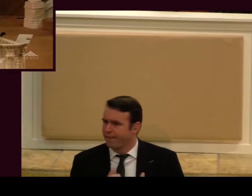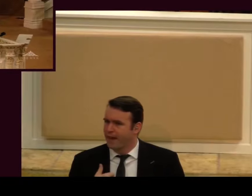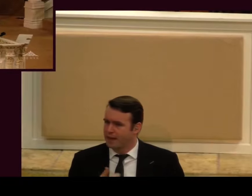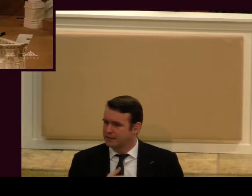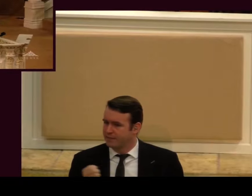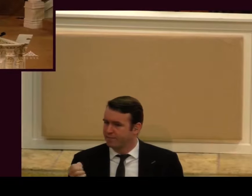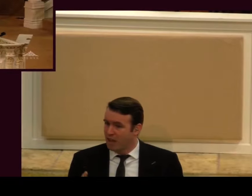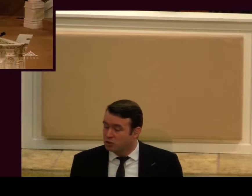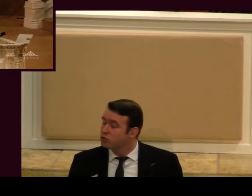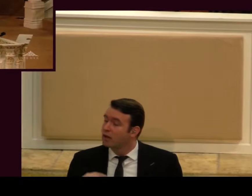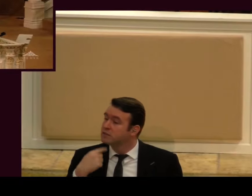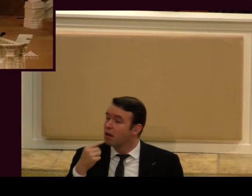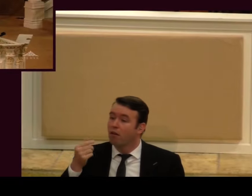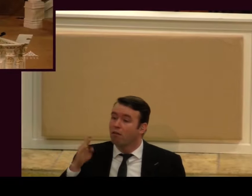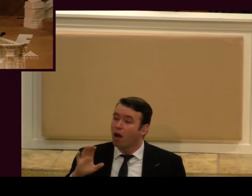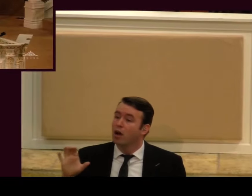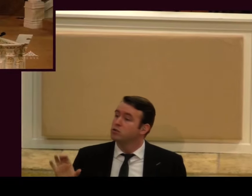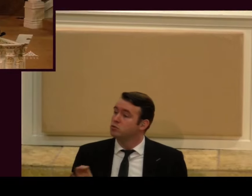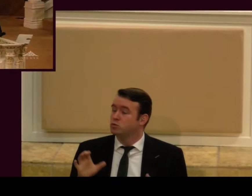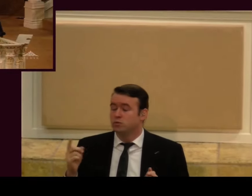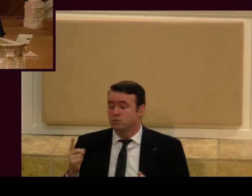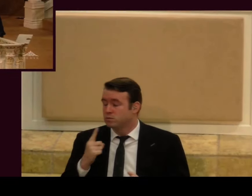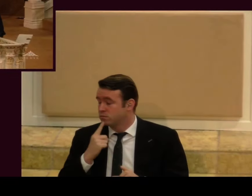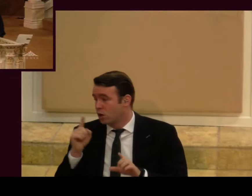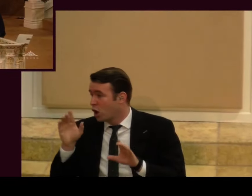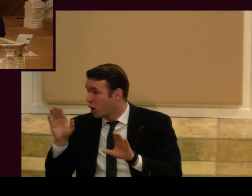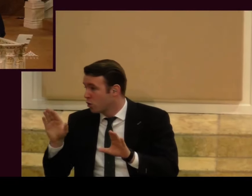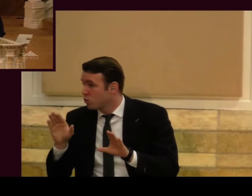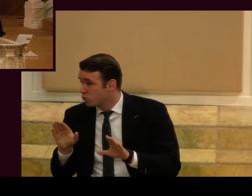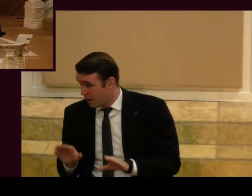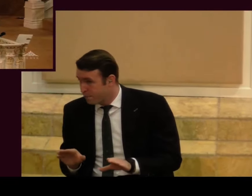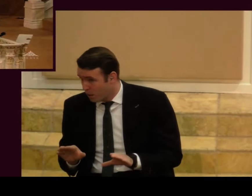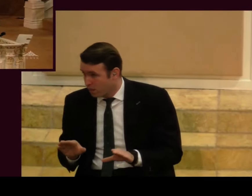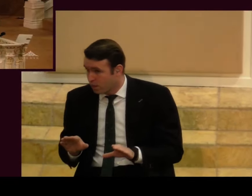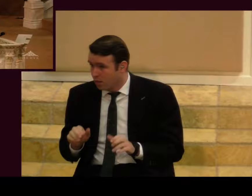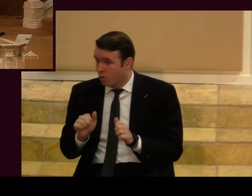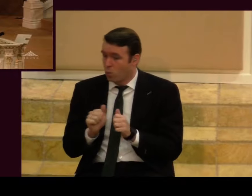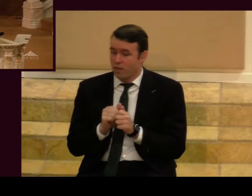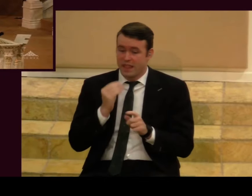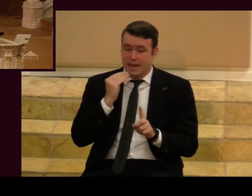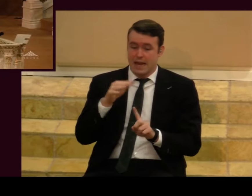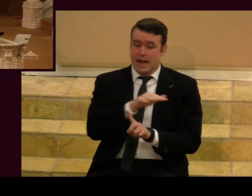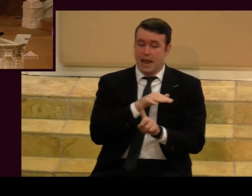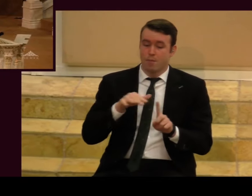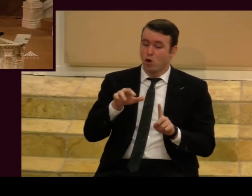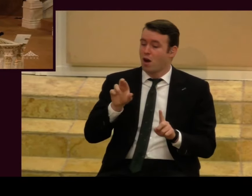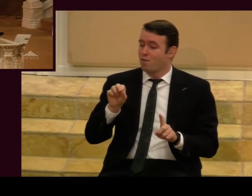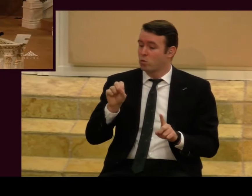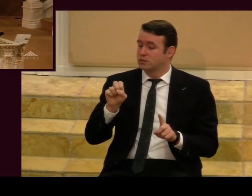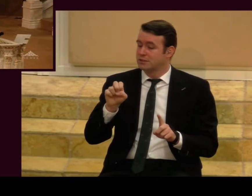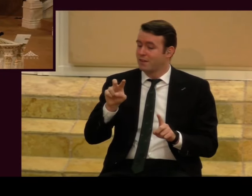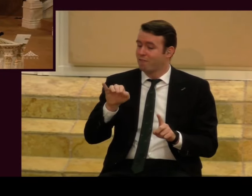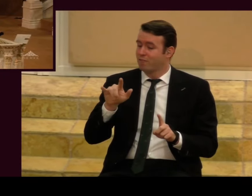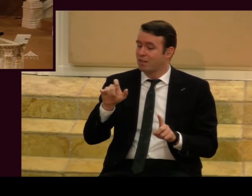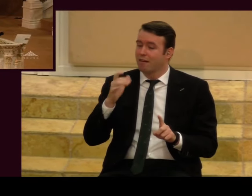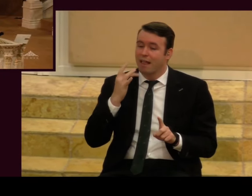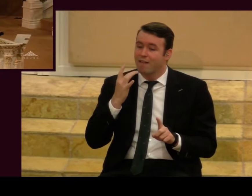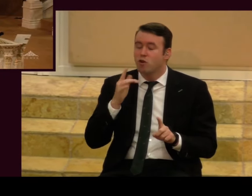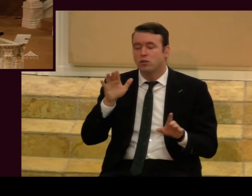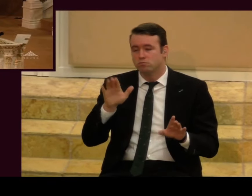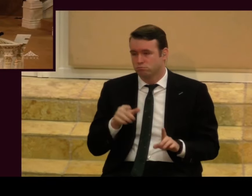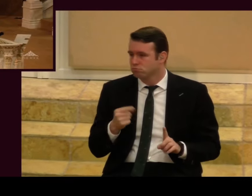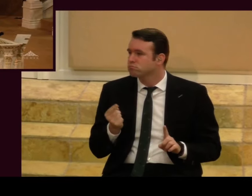days. And I'll tell you, God is doing something incredible in the neighborhood of Roseville,